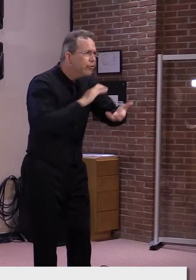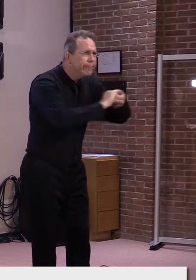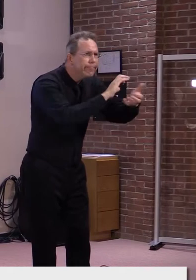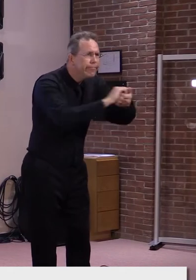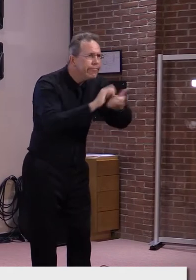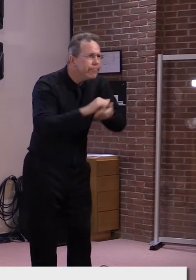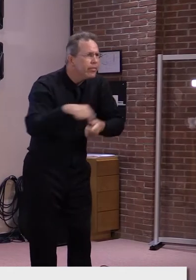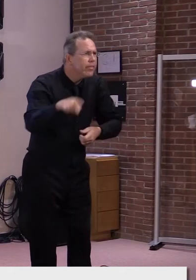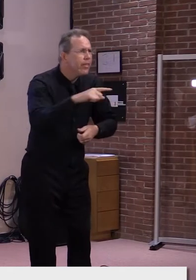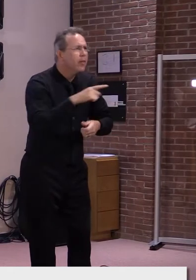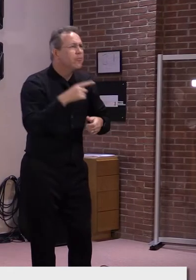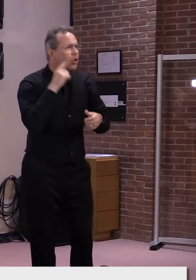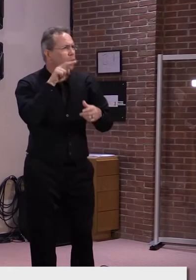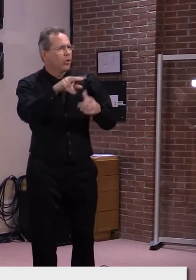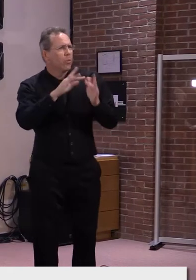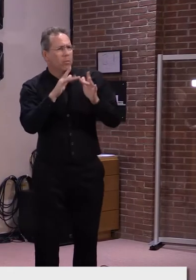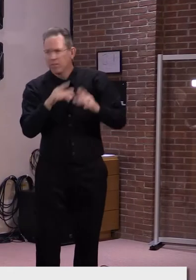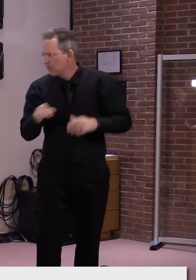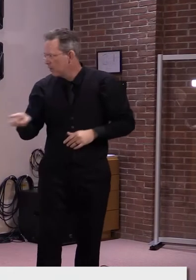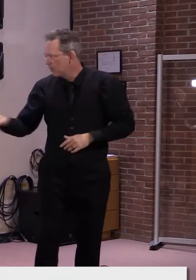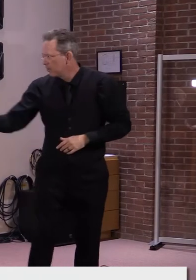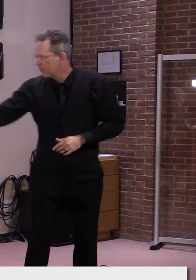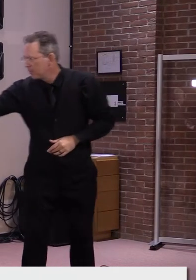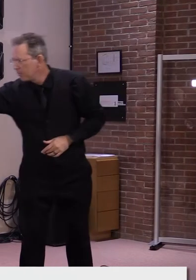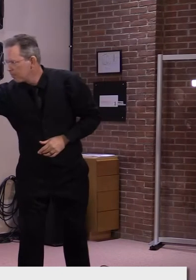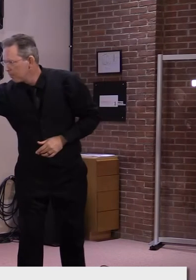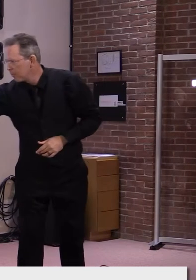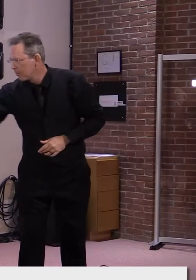healthvermont.gov/myvaccine or call